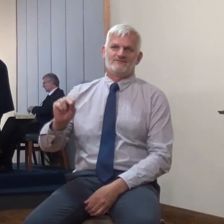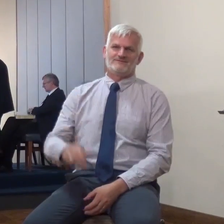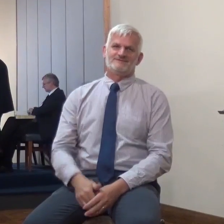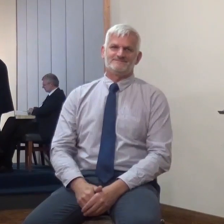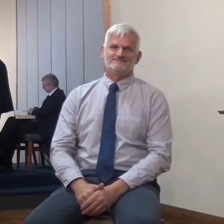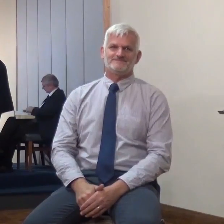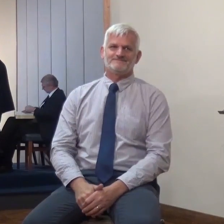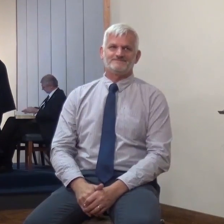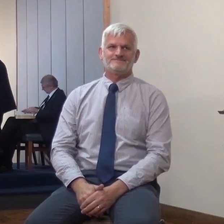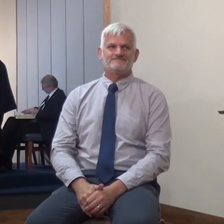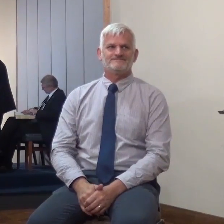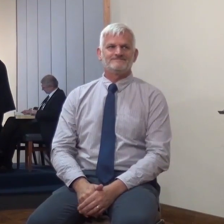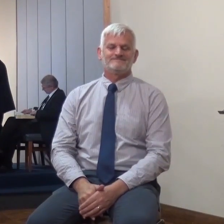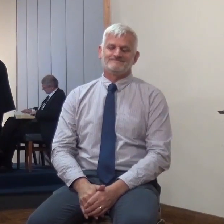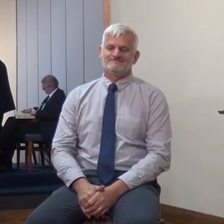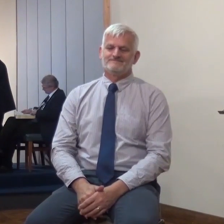12.